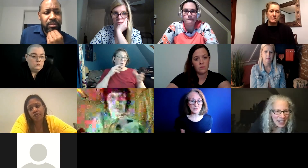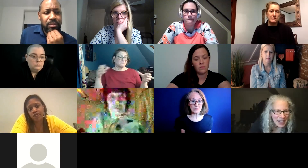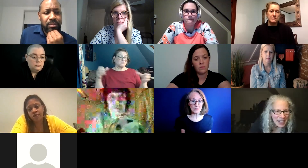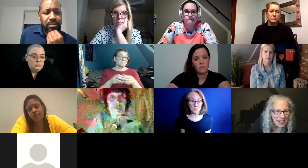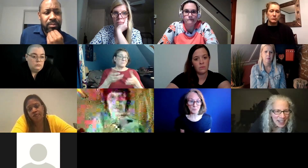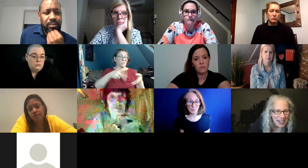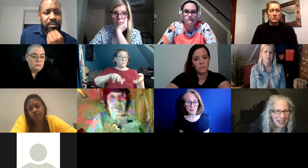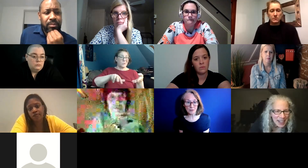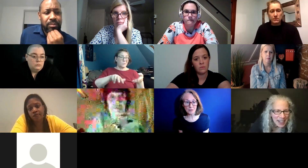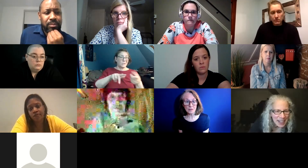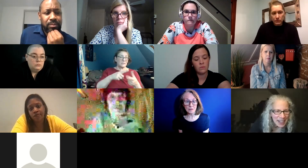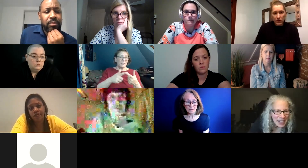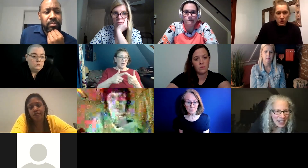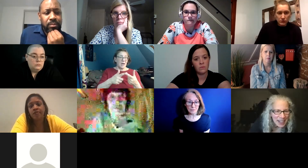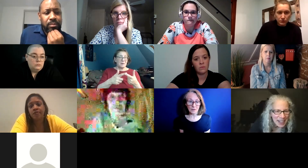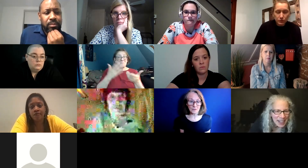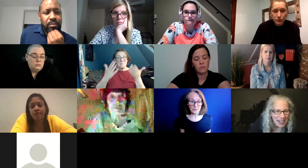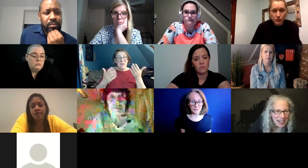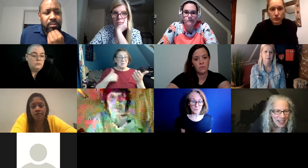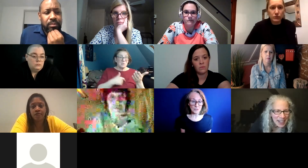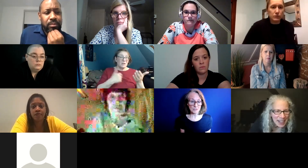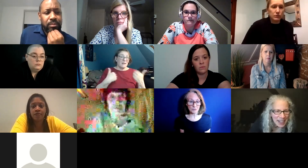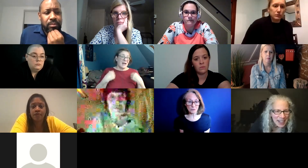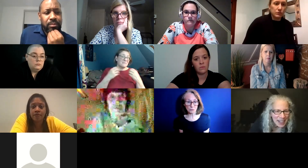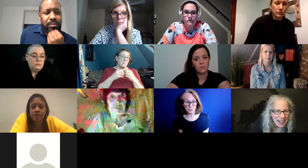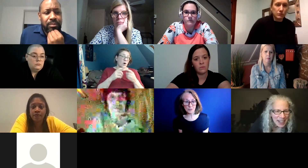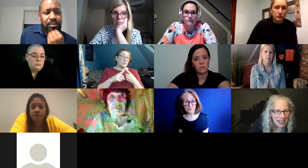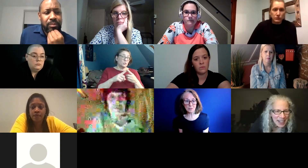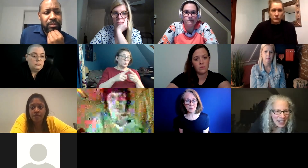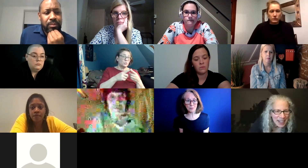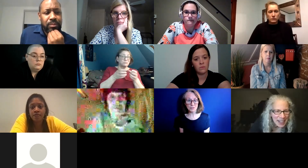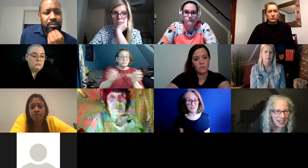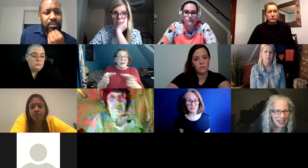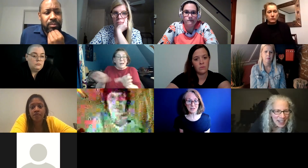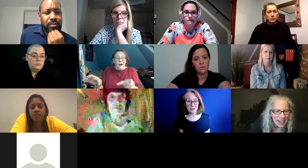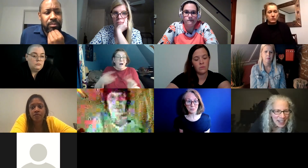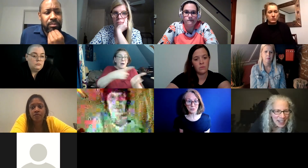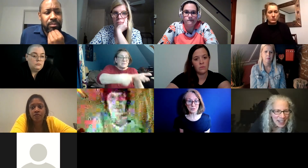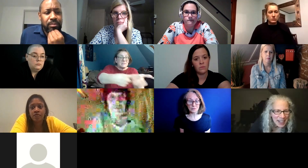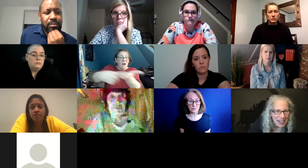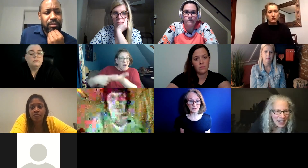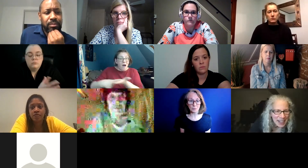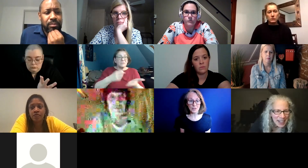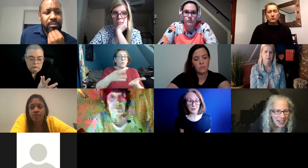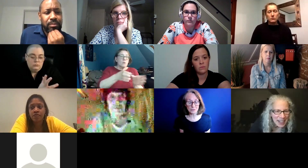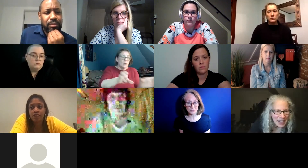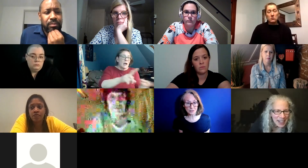and be prepared. And then we get together in 3 weeks, and then maybe we decide to have more of breakout